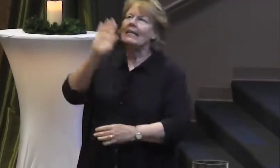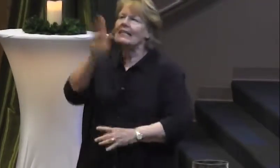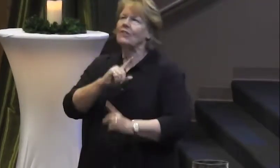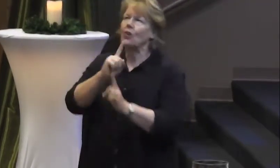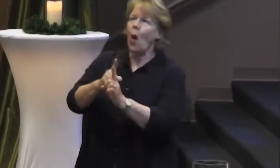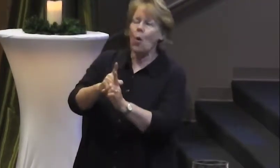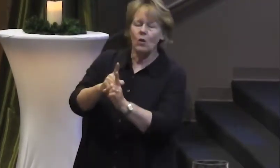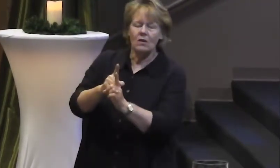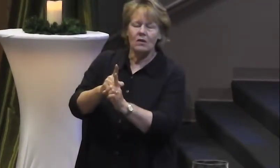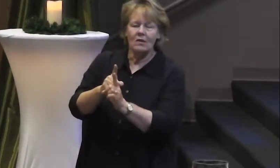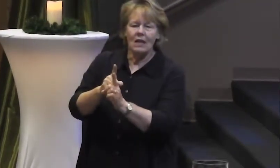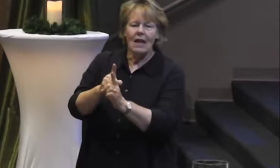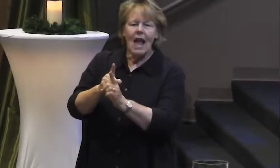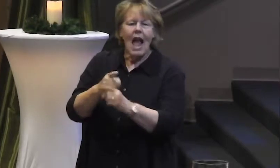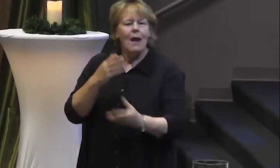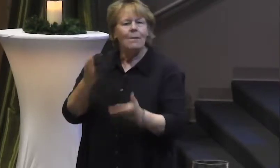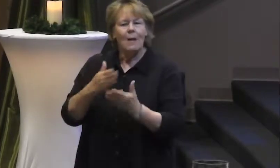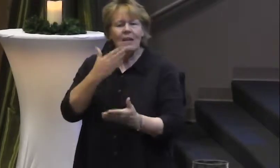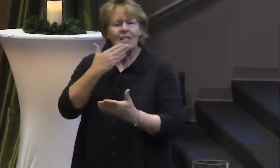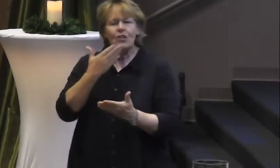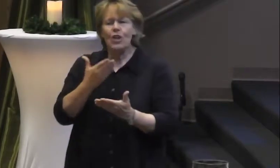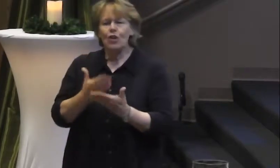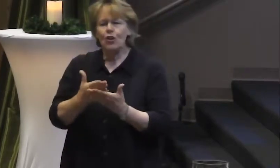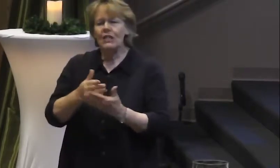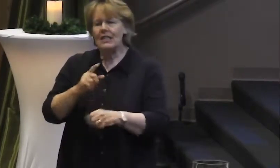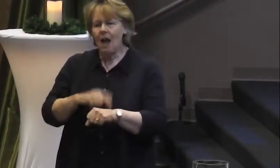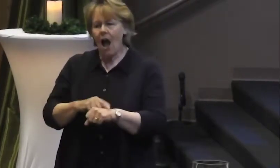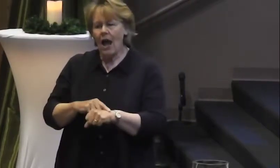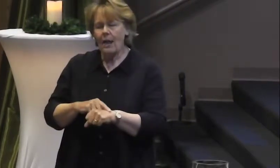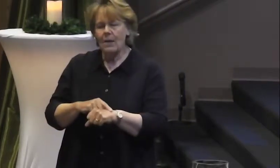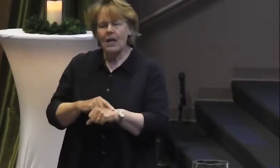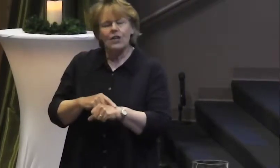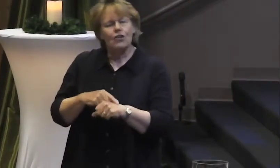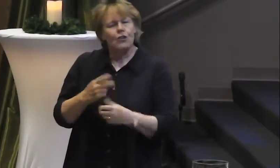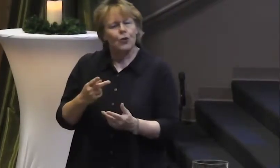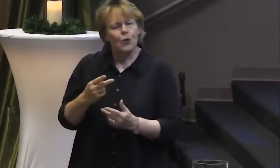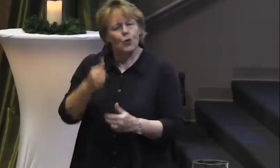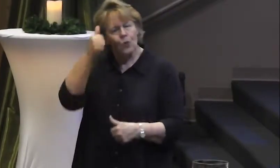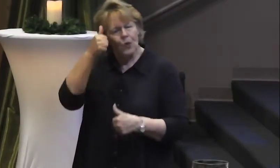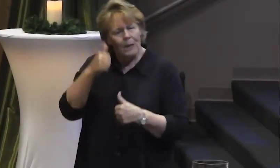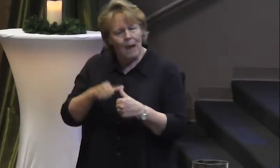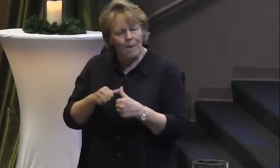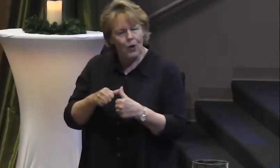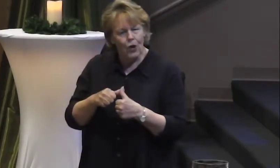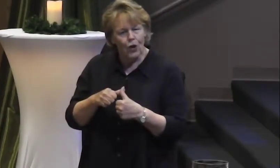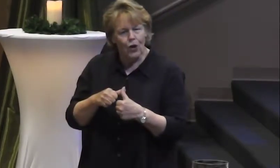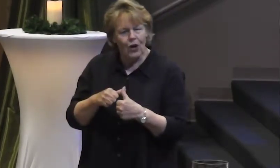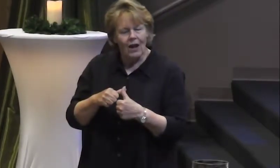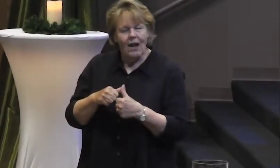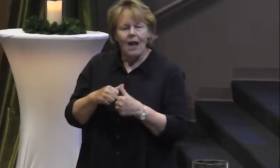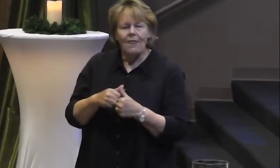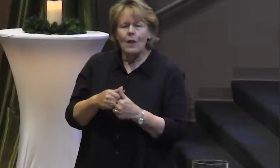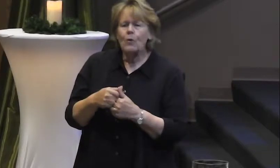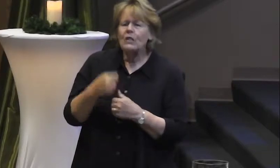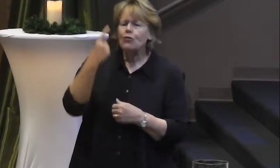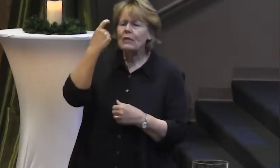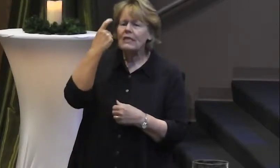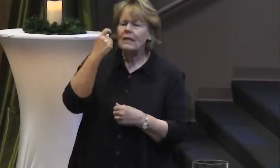then I think this might be a good time for us to take a moment and remember, I think a great leader who passed away Friday, President